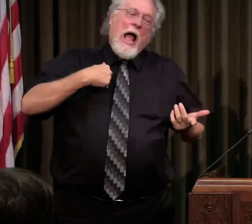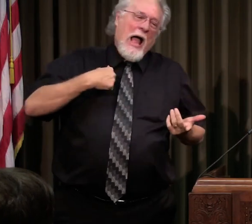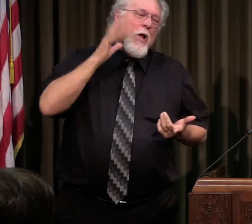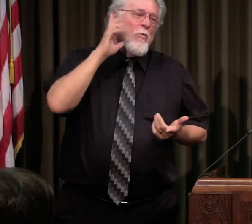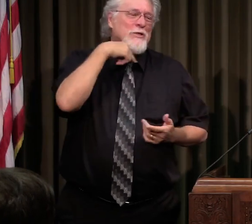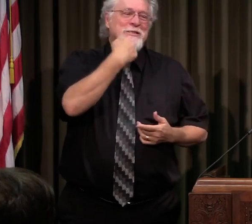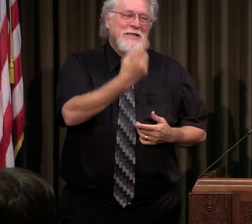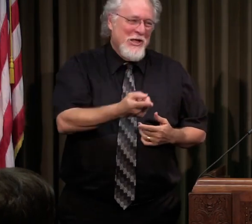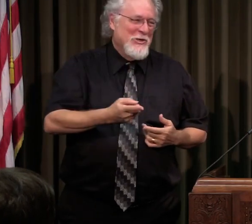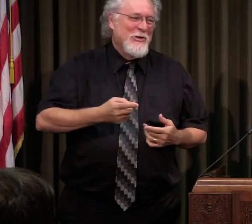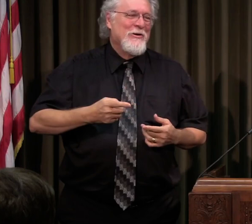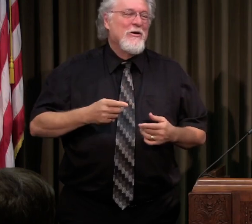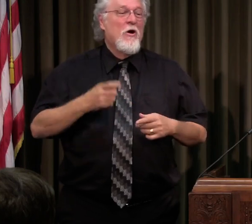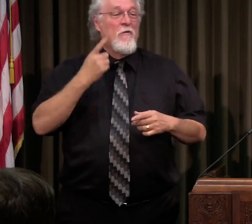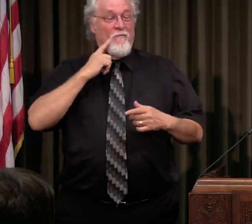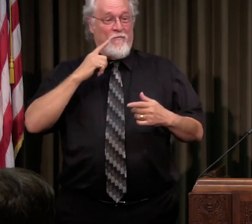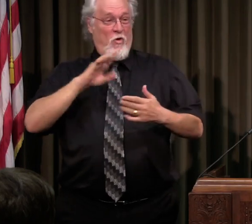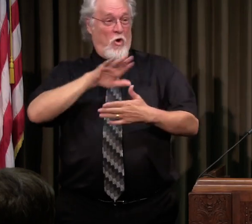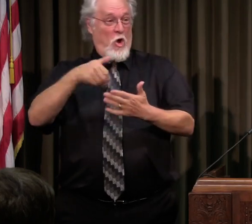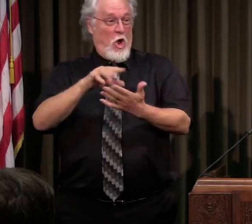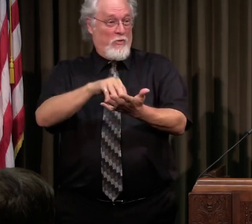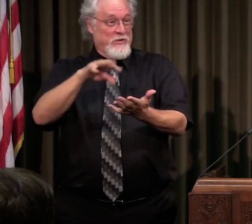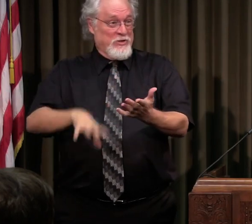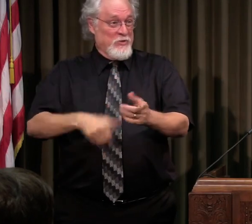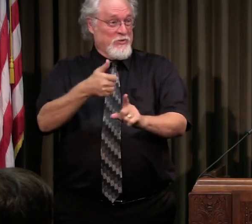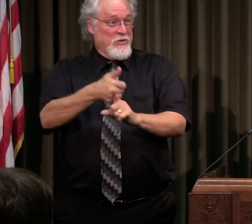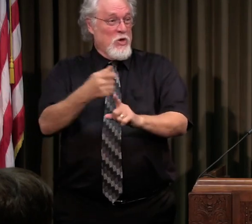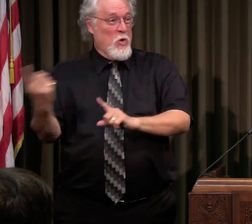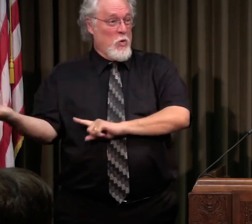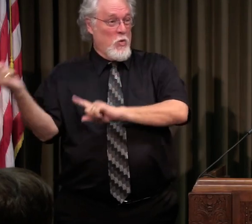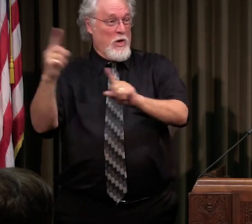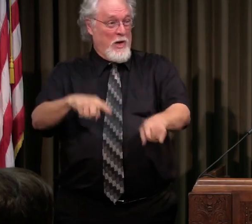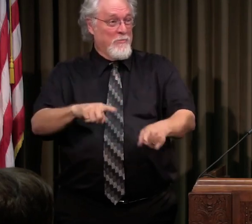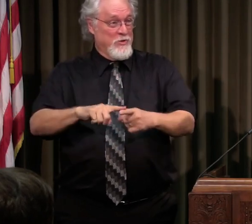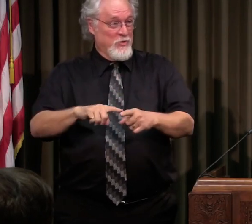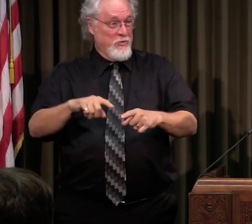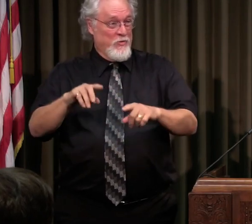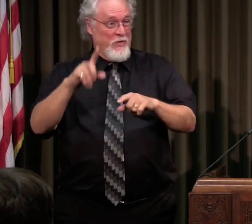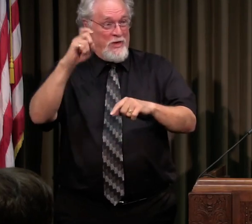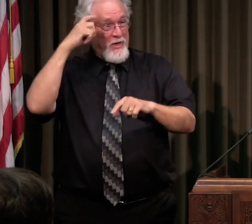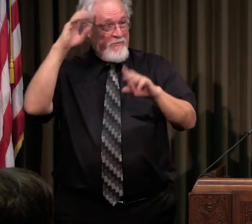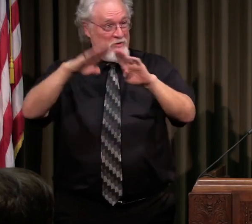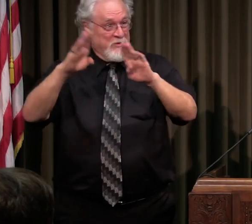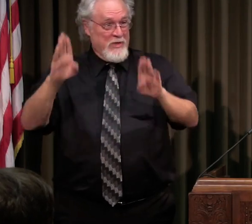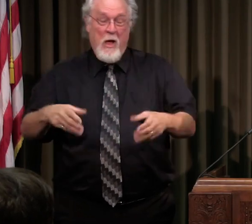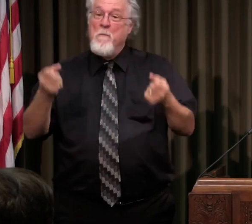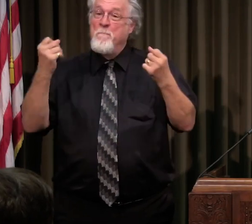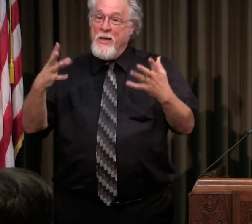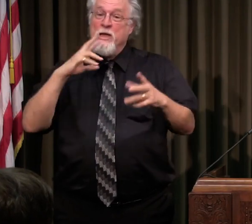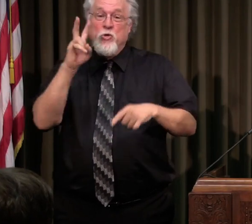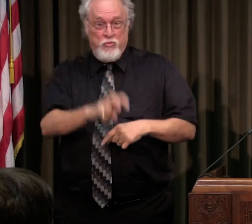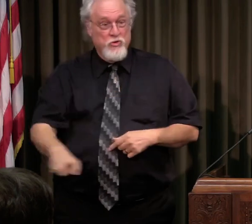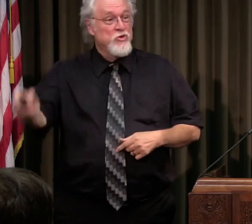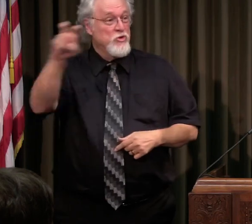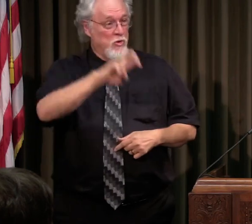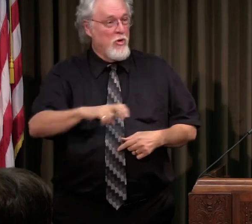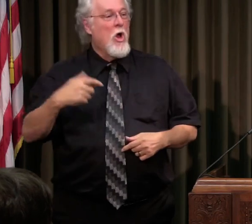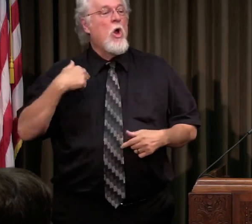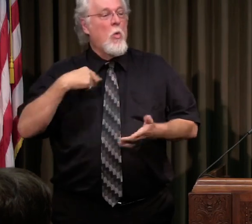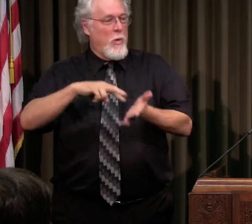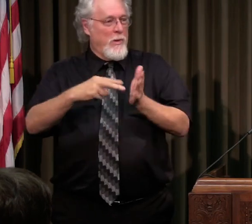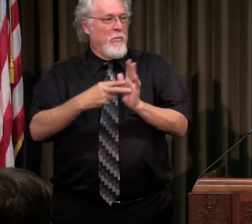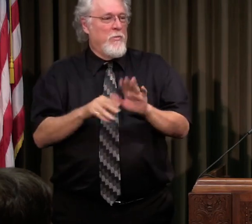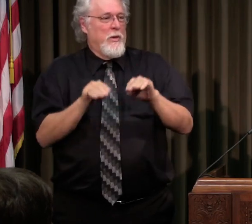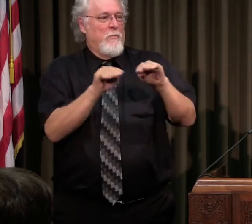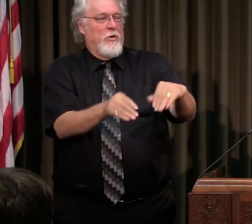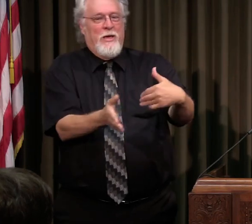will tell you that for all of the students who come by the mansion, and there are many, to take a tour, we purposely put it